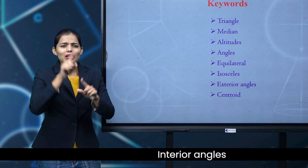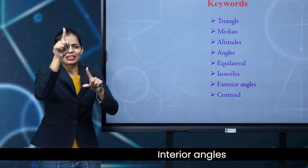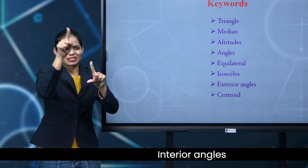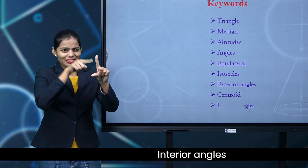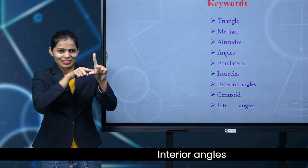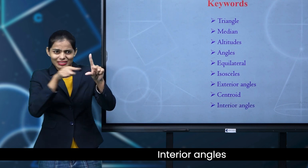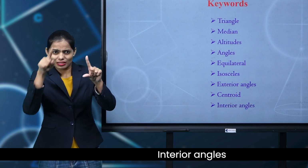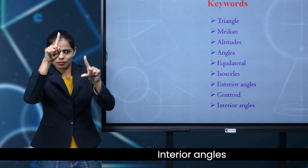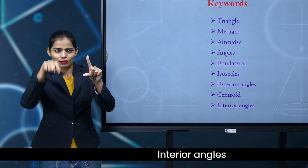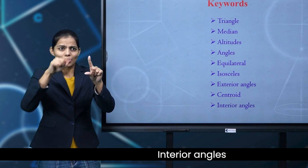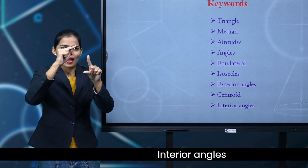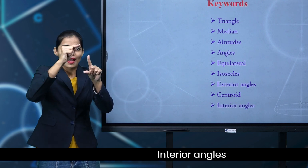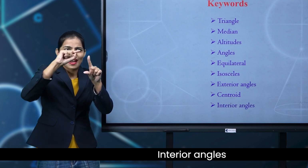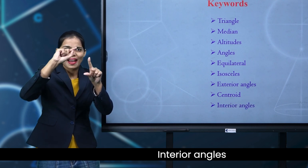interior angles.